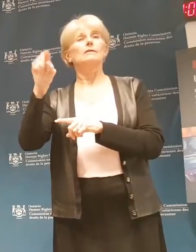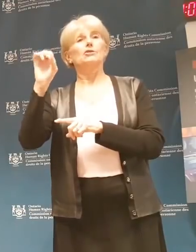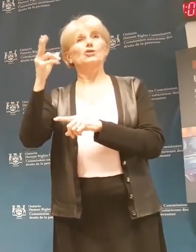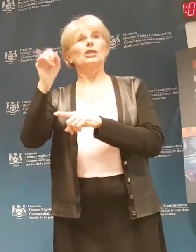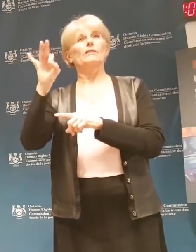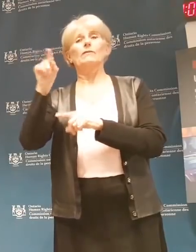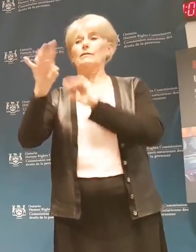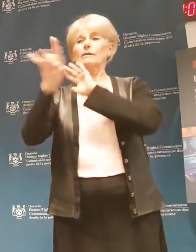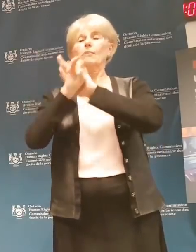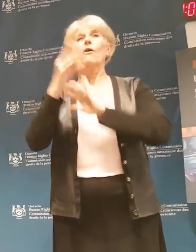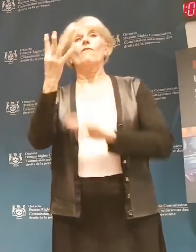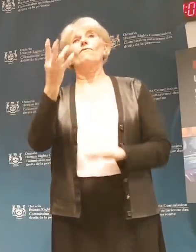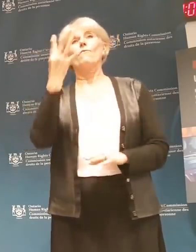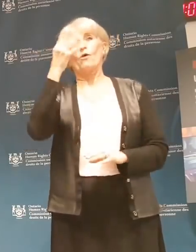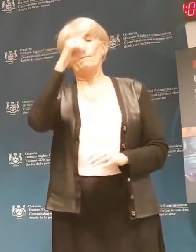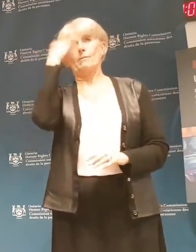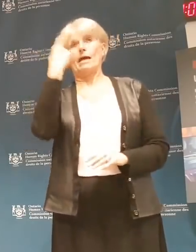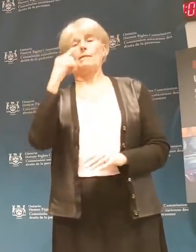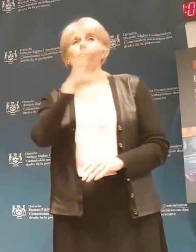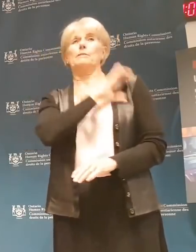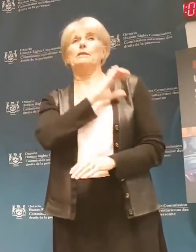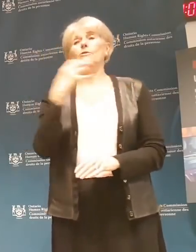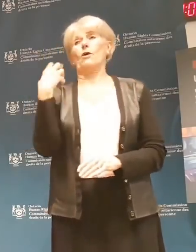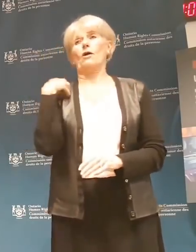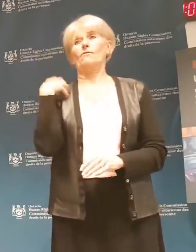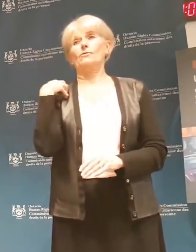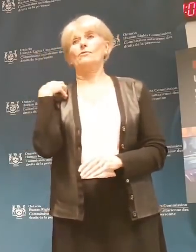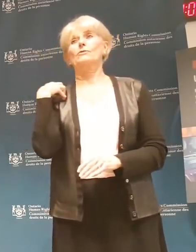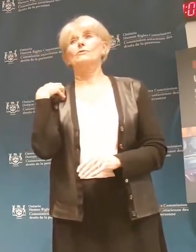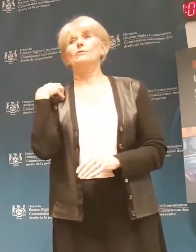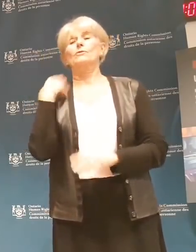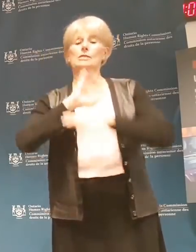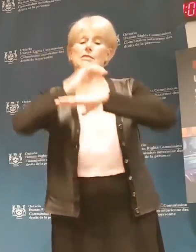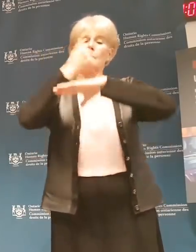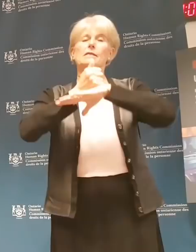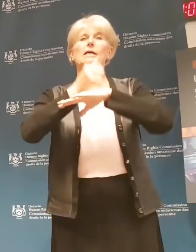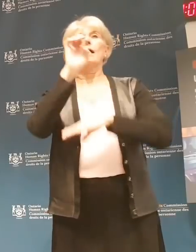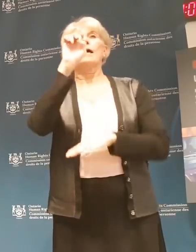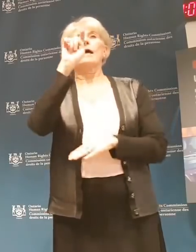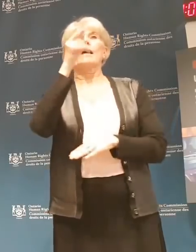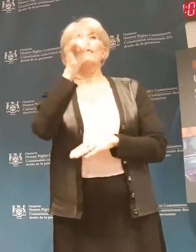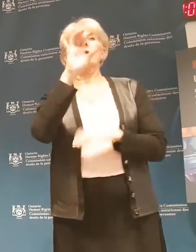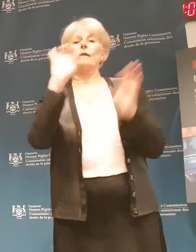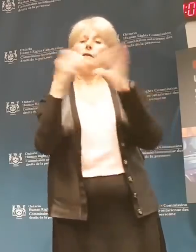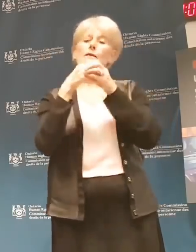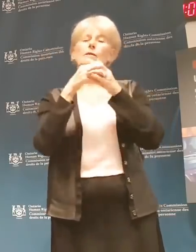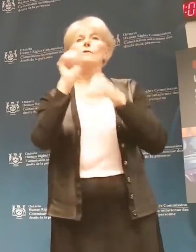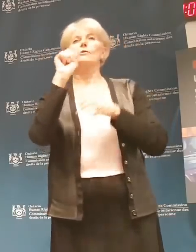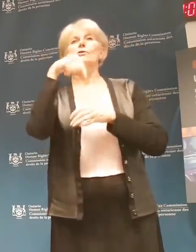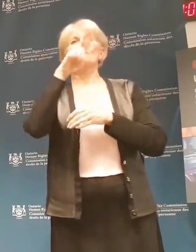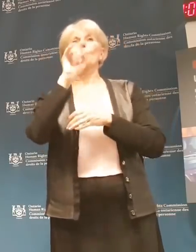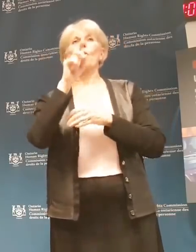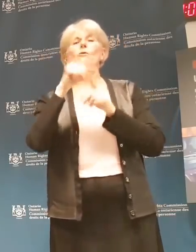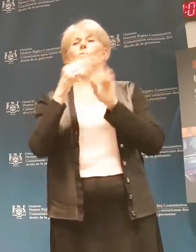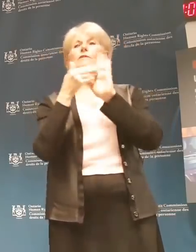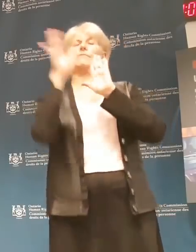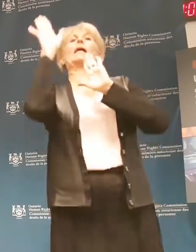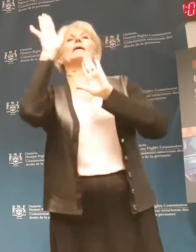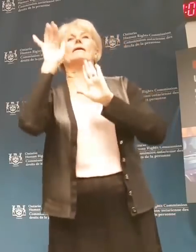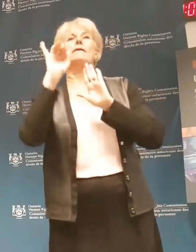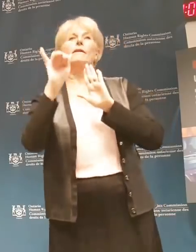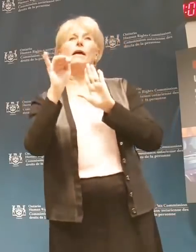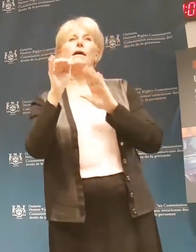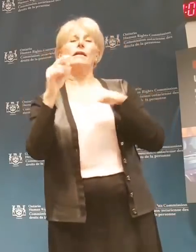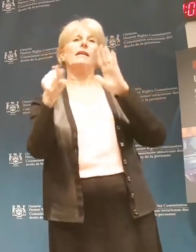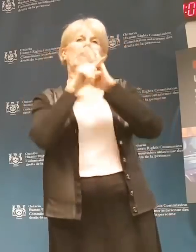appointed 4 black police officers to form an ethnic squad to deflect this negative